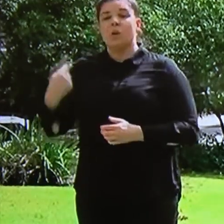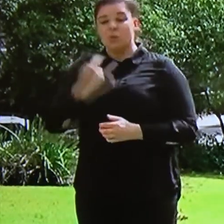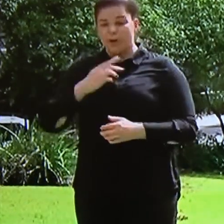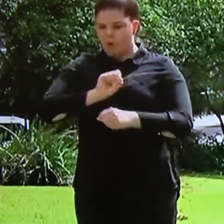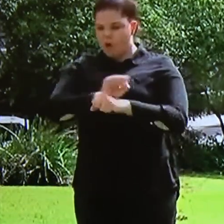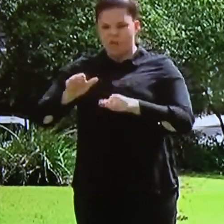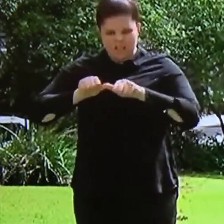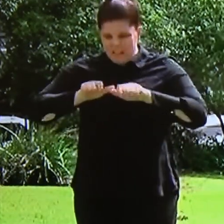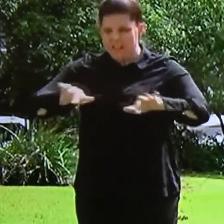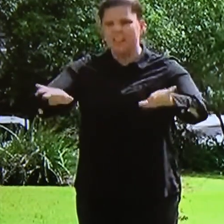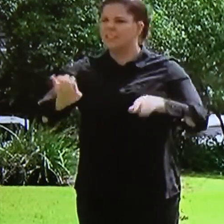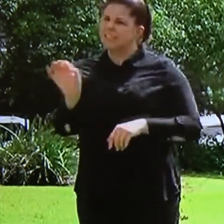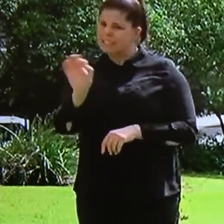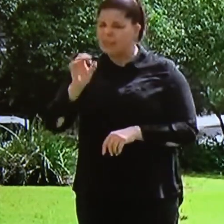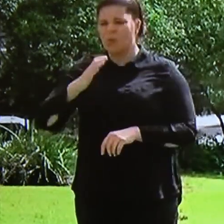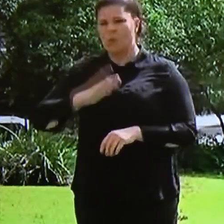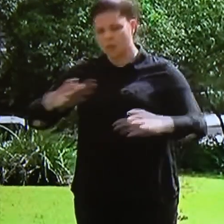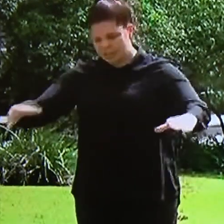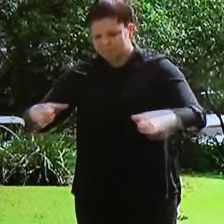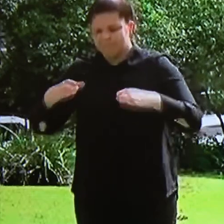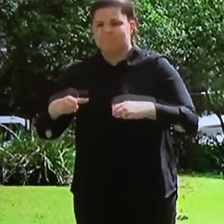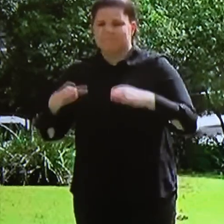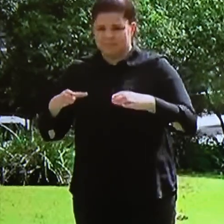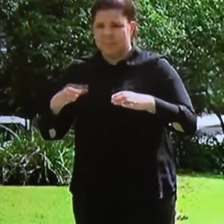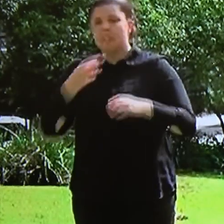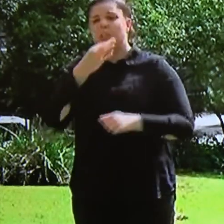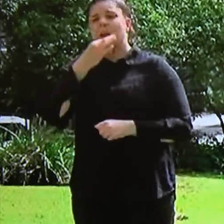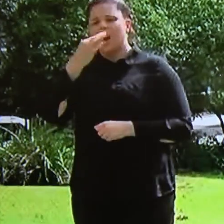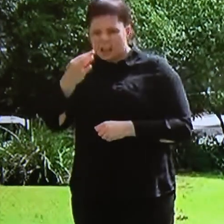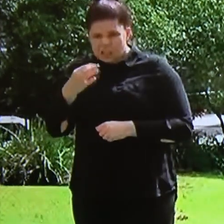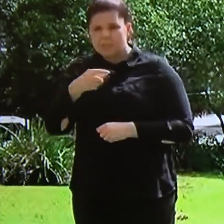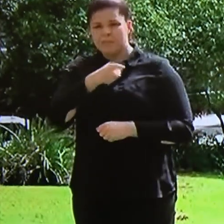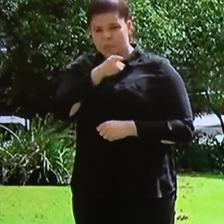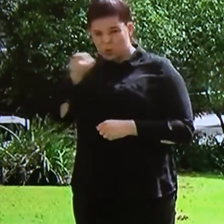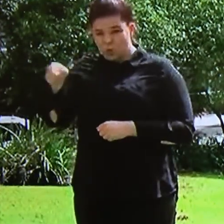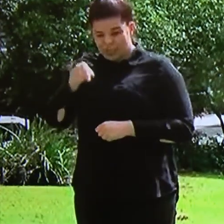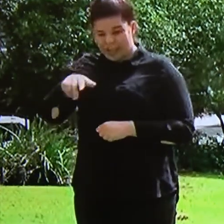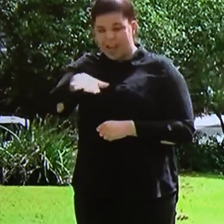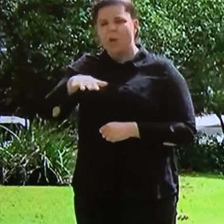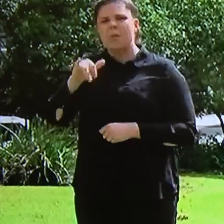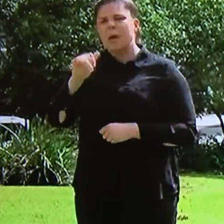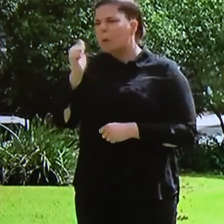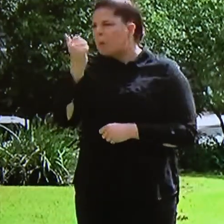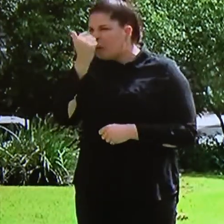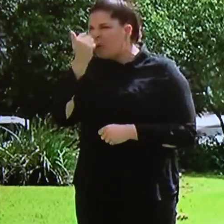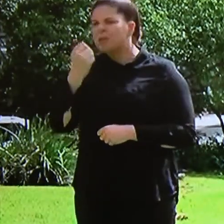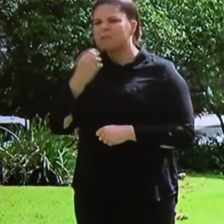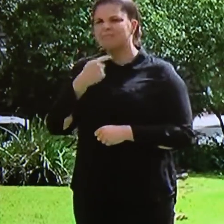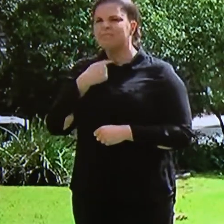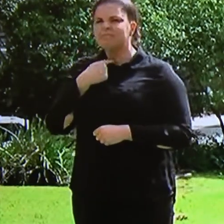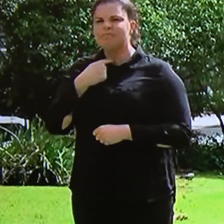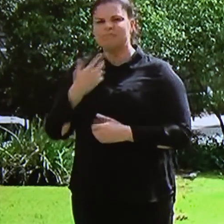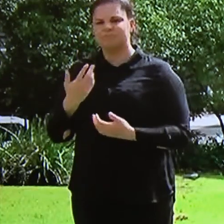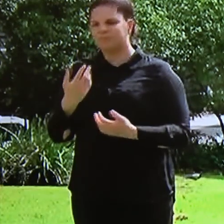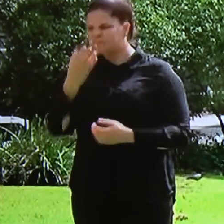community transmission in these areas, we're asking that everyone in these areas, if they have even very mild symptoms, to